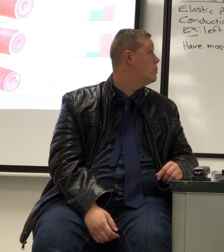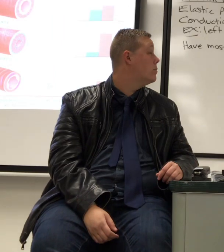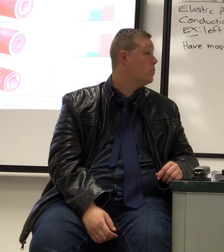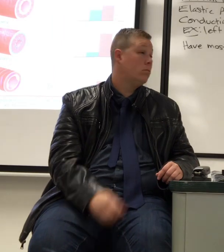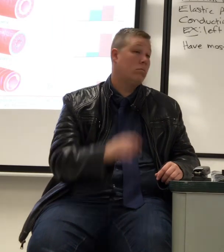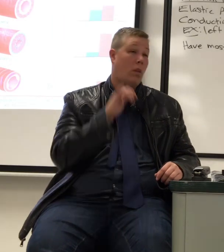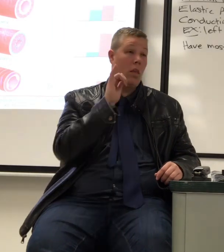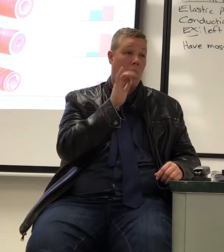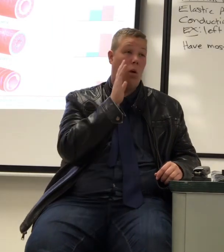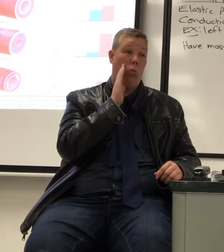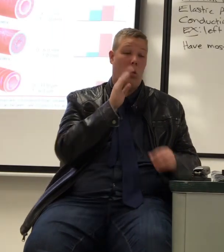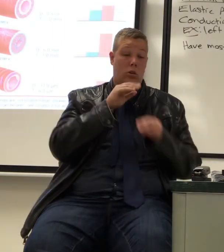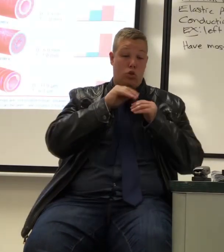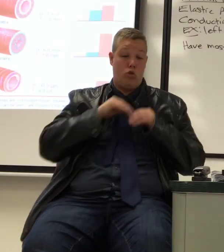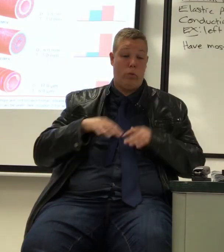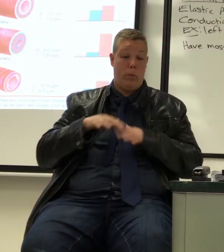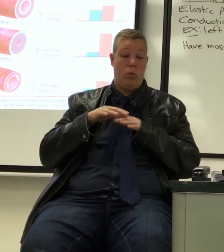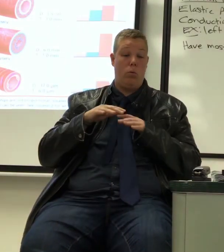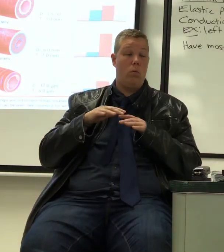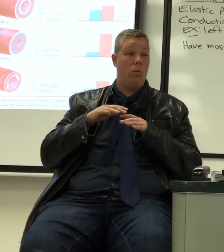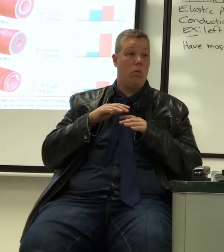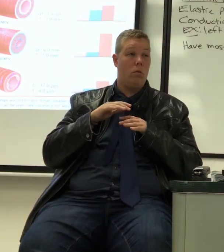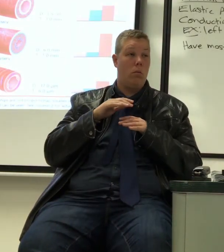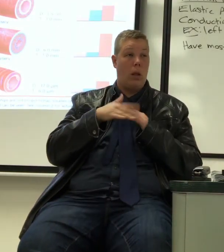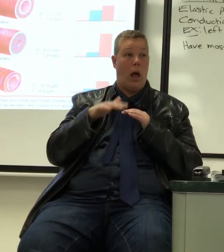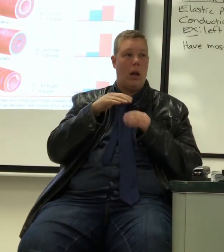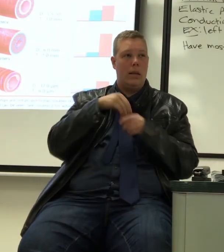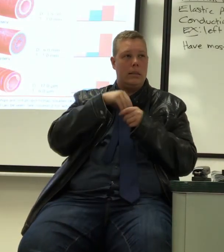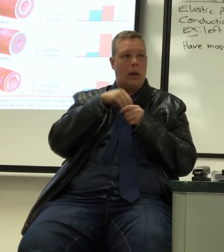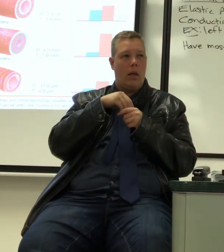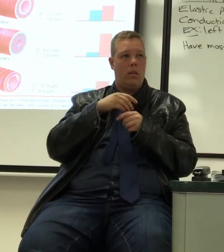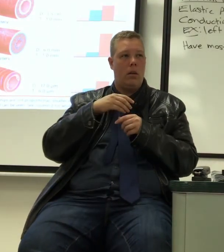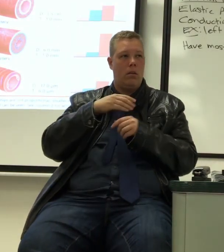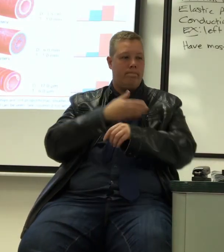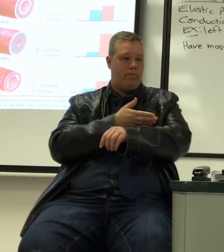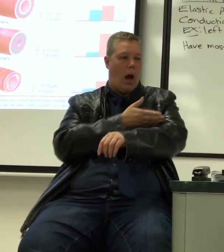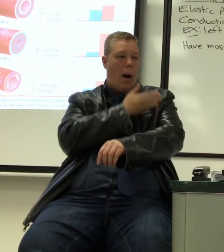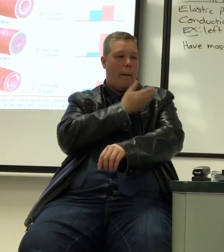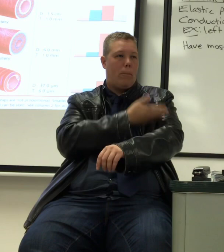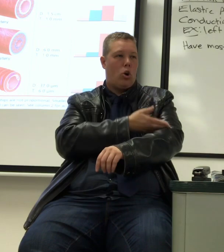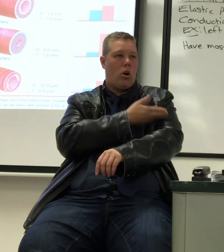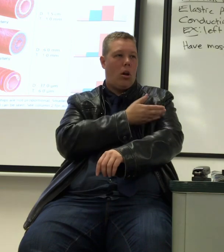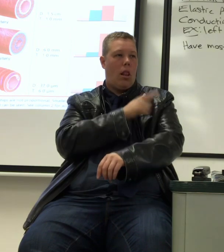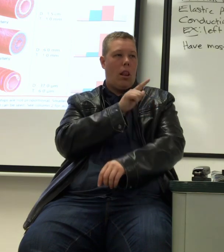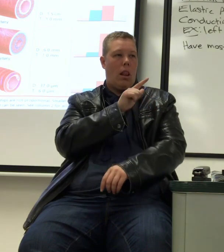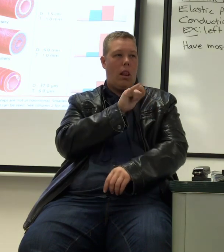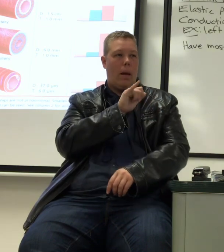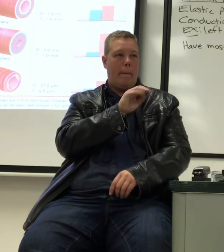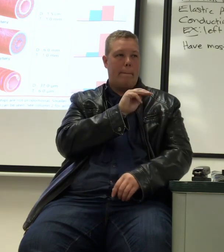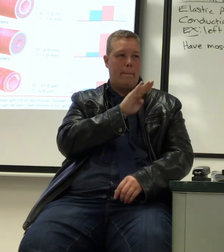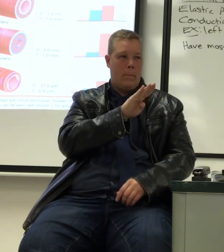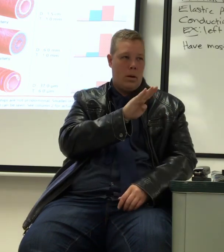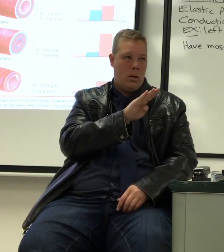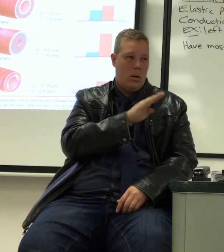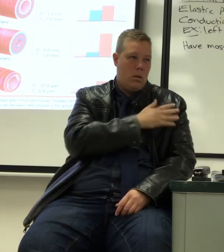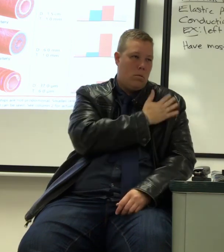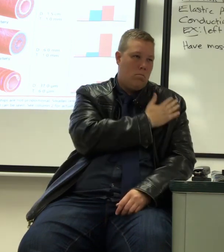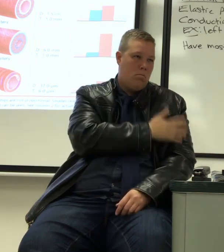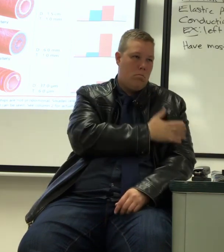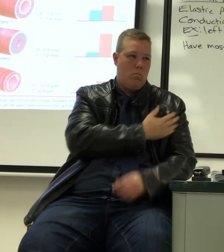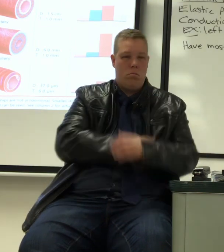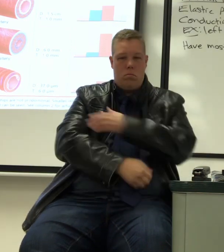that will distribute blood within the upper limb. Okay. So these muscles have, these muscular arteries